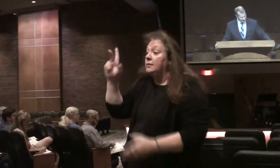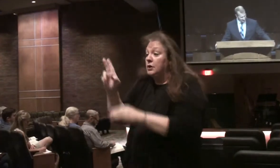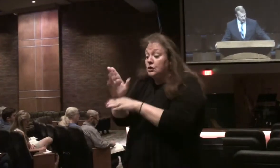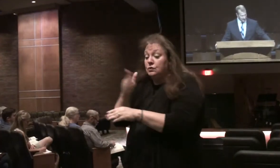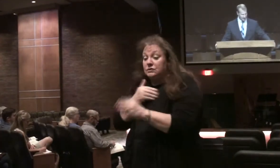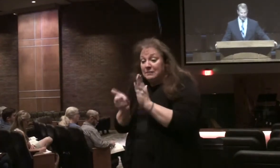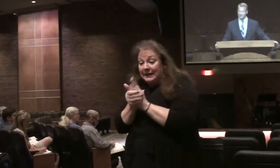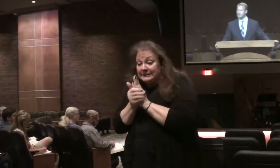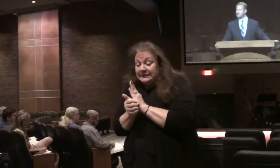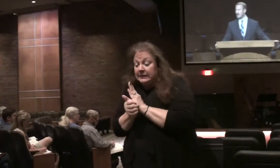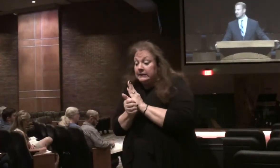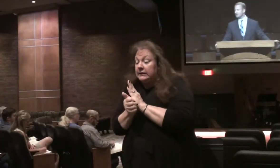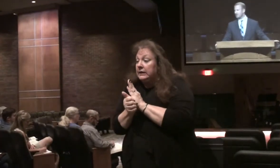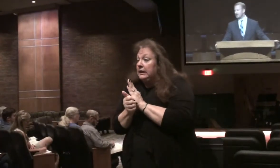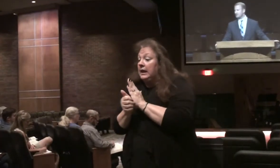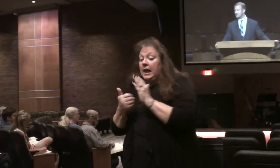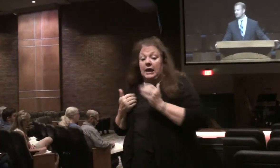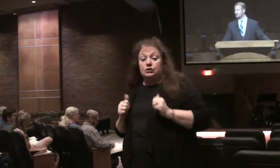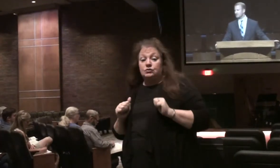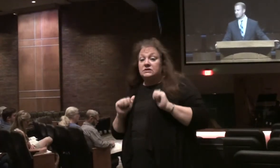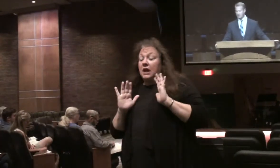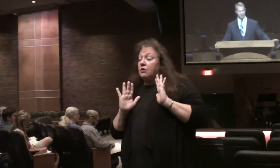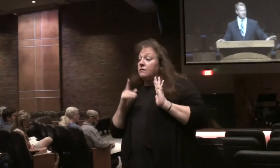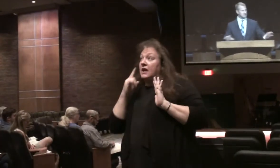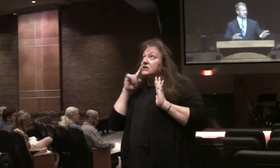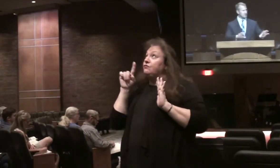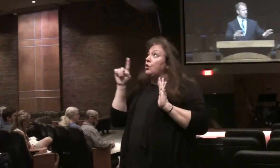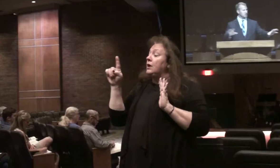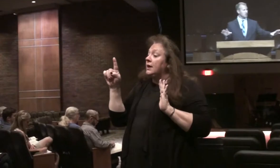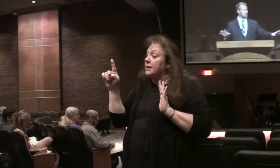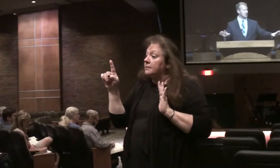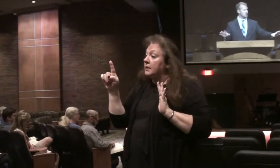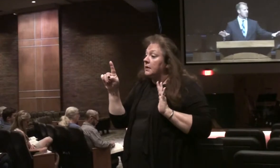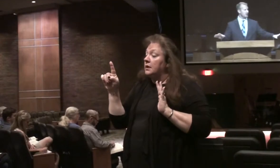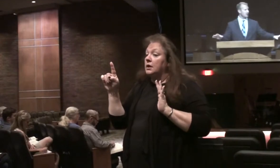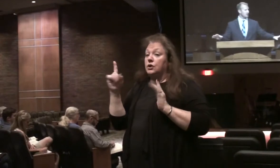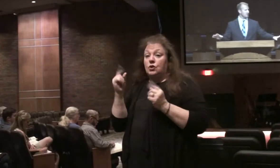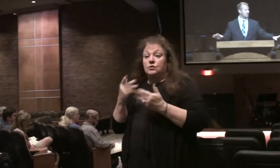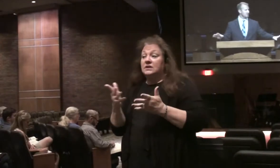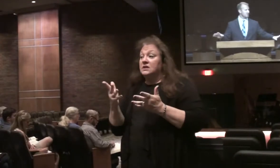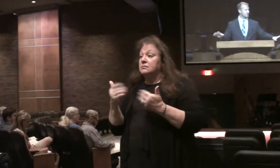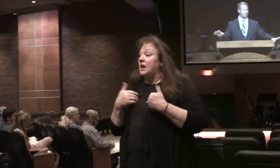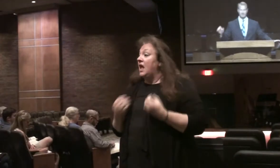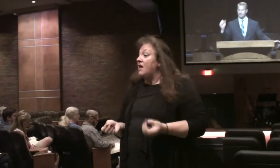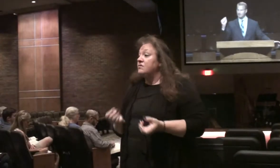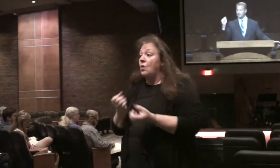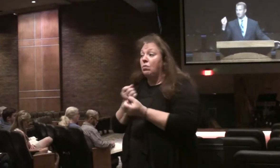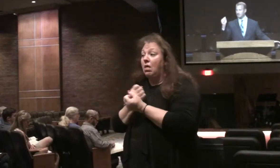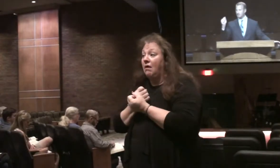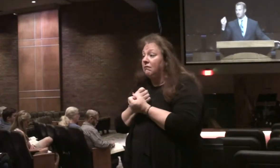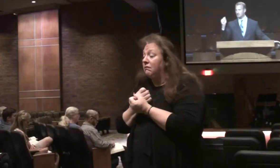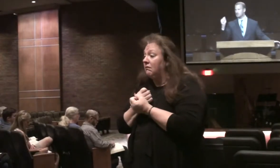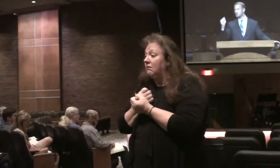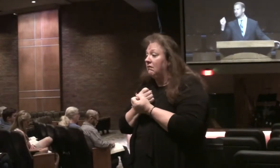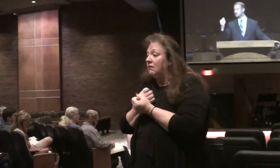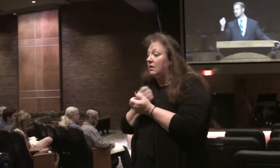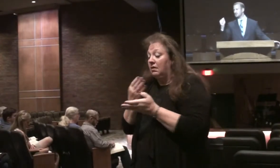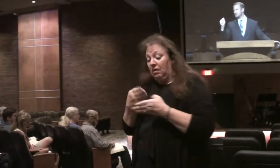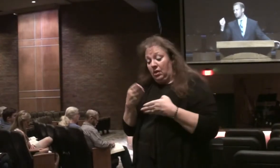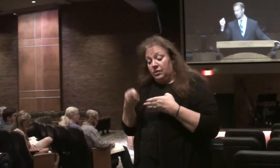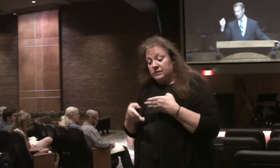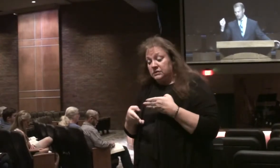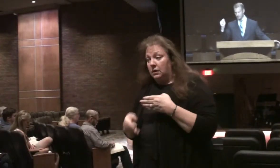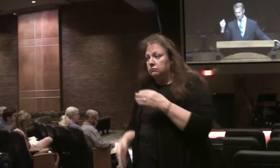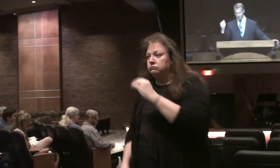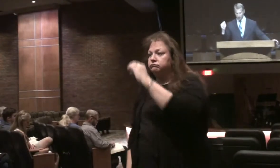gifts even, and even sacrifice, to the extent that we do those things without love, it results in a